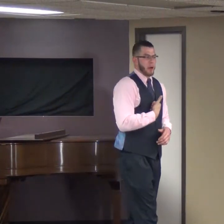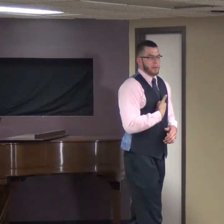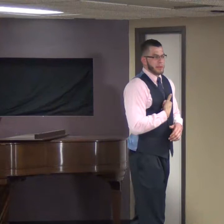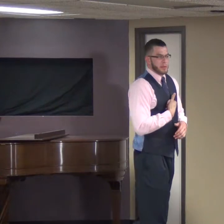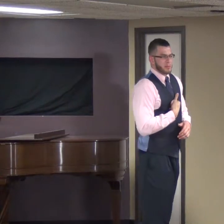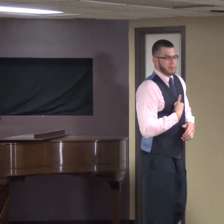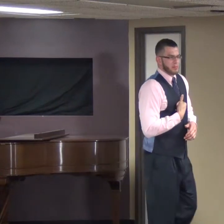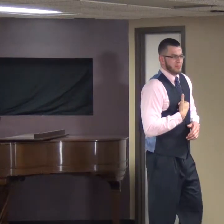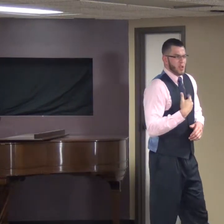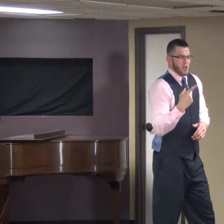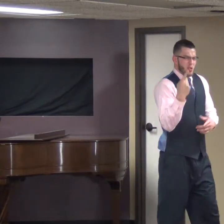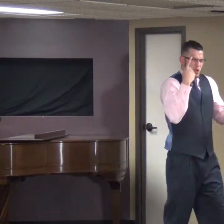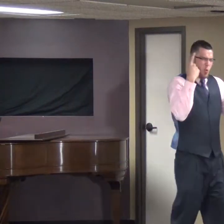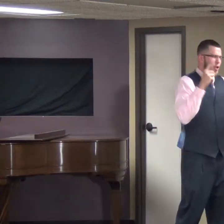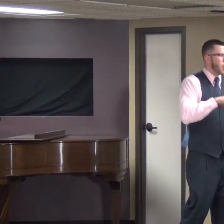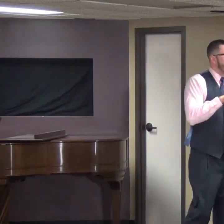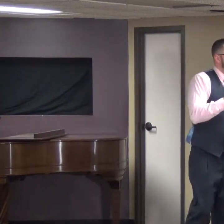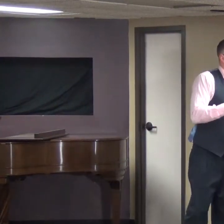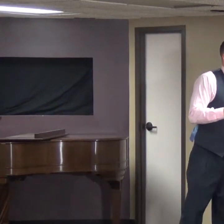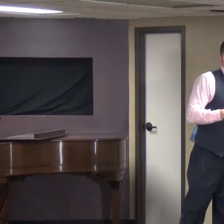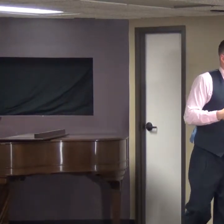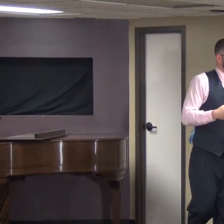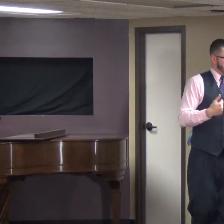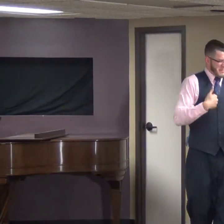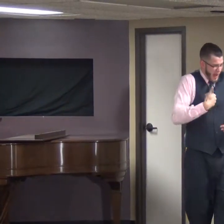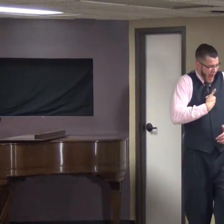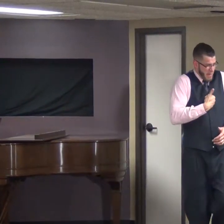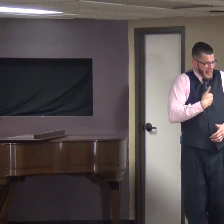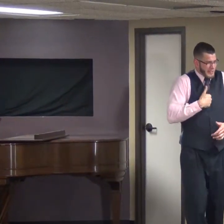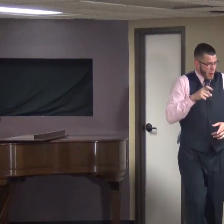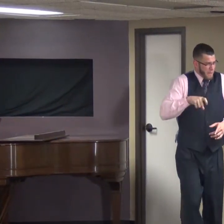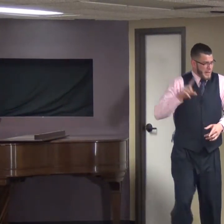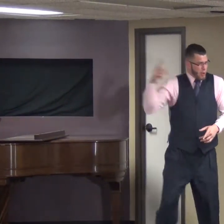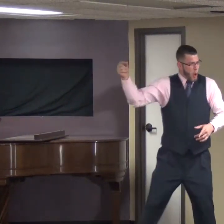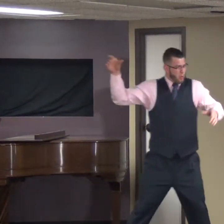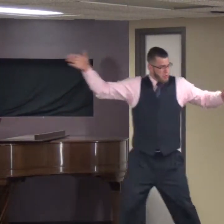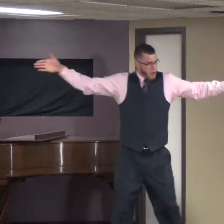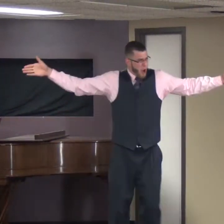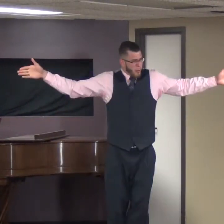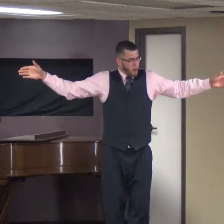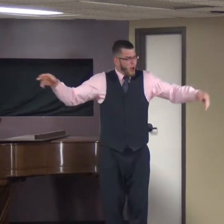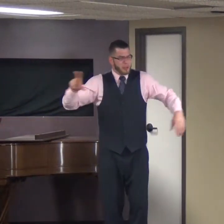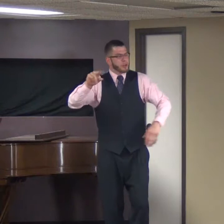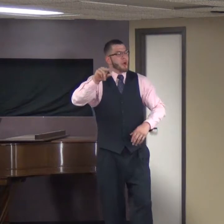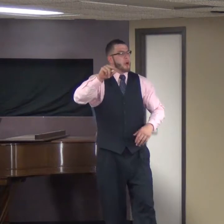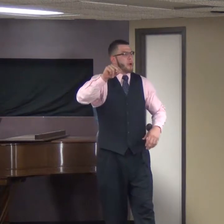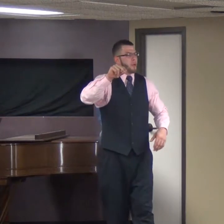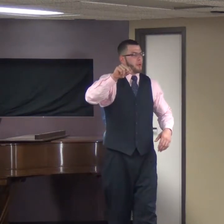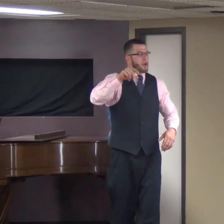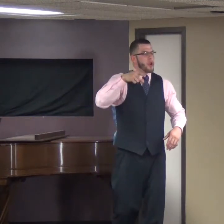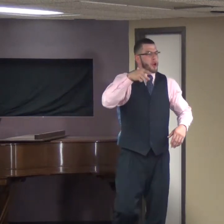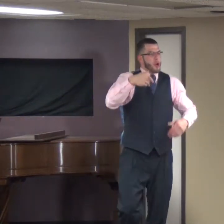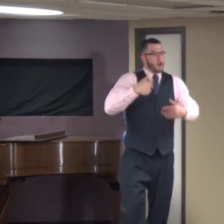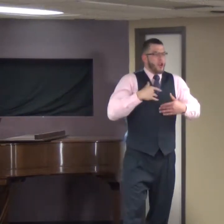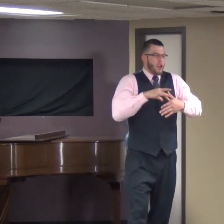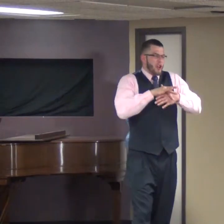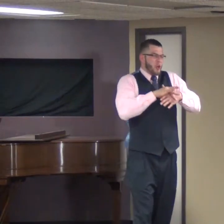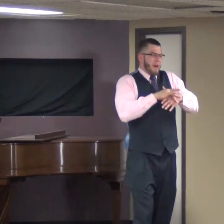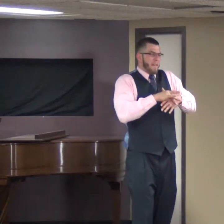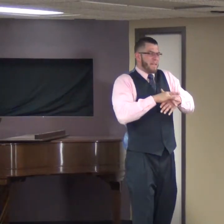ourselves. You wonder, what do you mean? I myself need to go on the cross? No, no. You have a